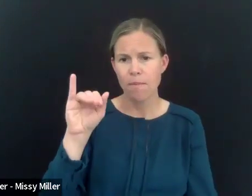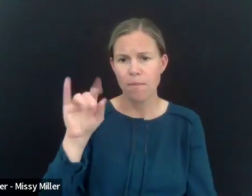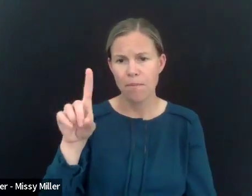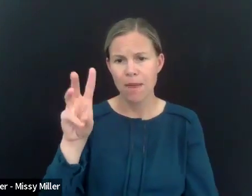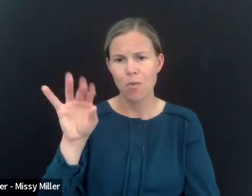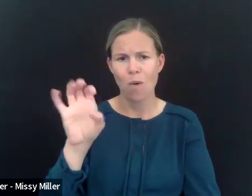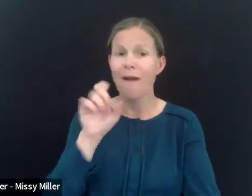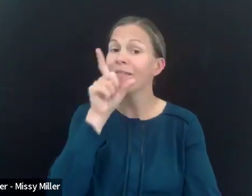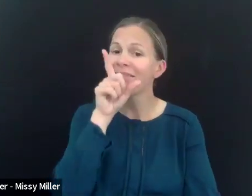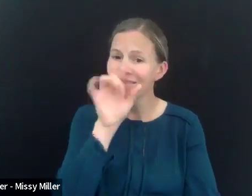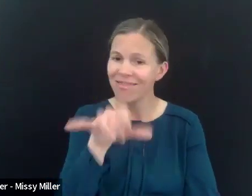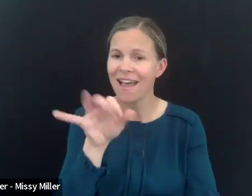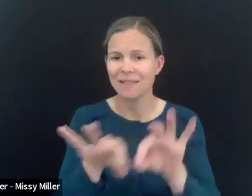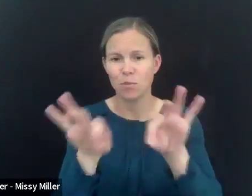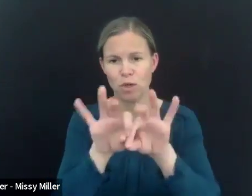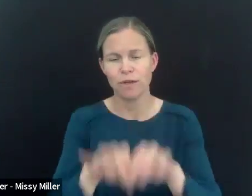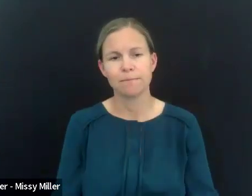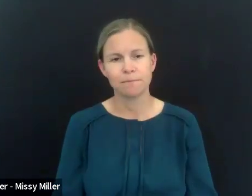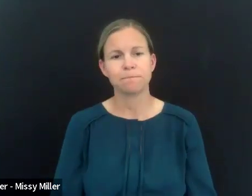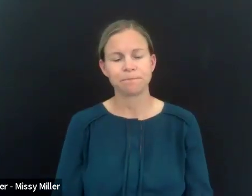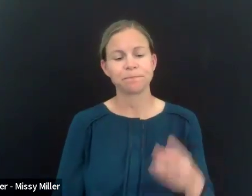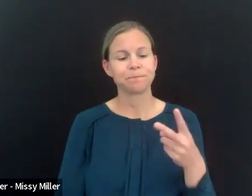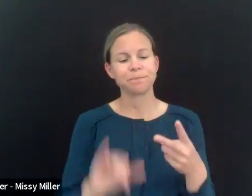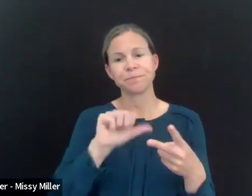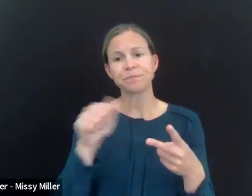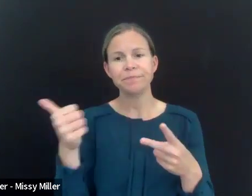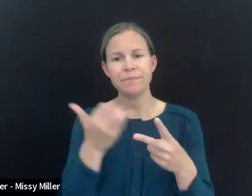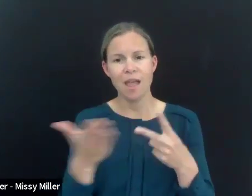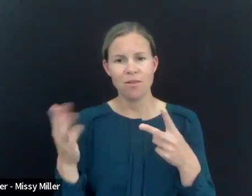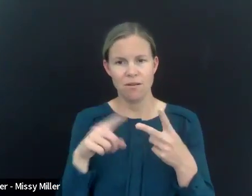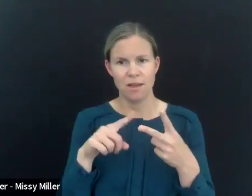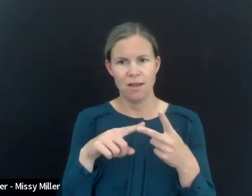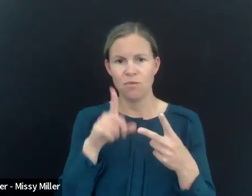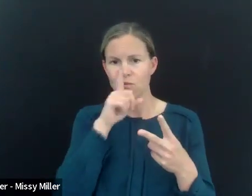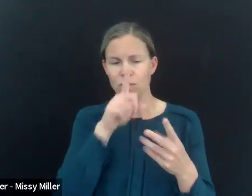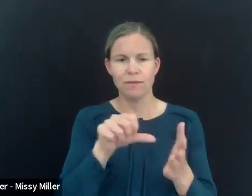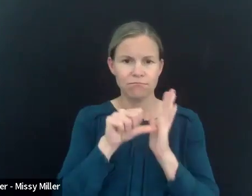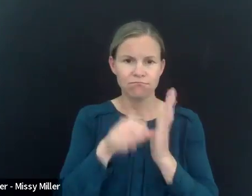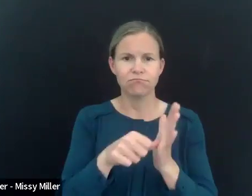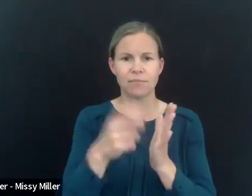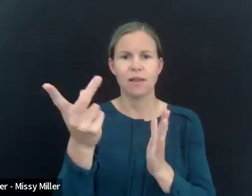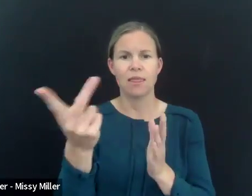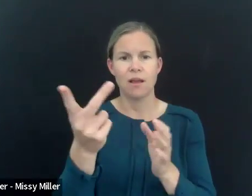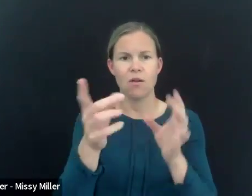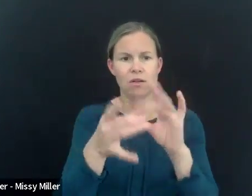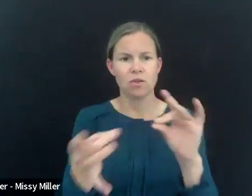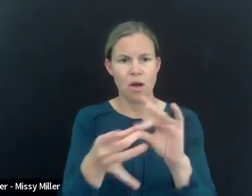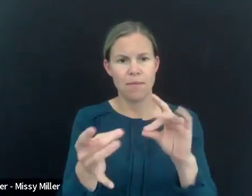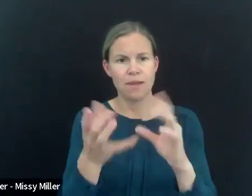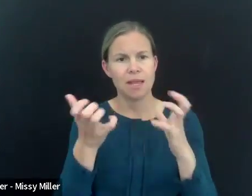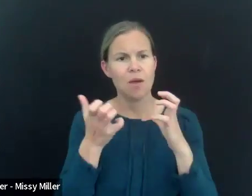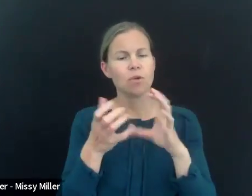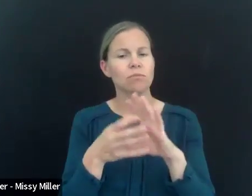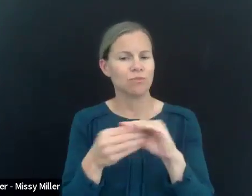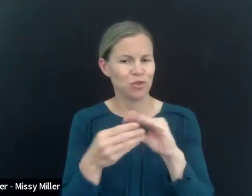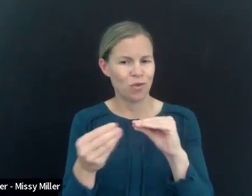infrastructure. The other thing, I think, really just to amplify what Tanya and Shanti are saying, I want to share this little story. One of